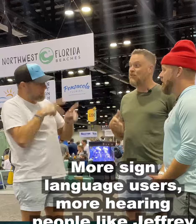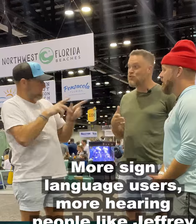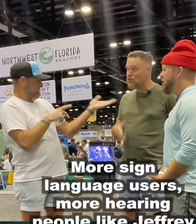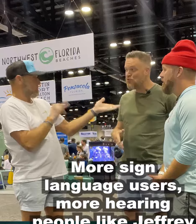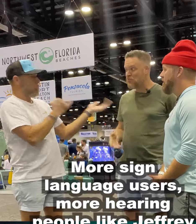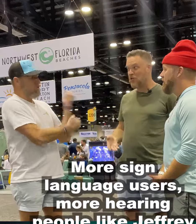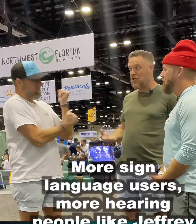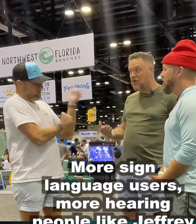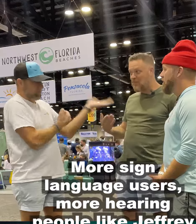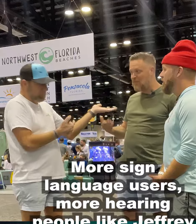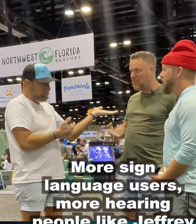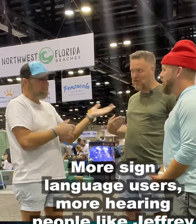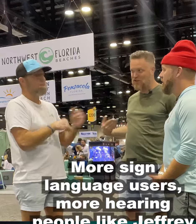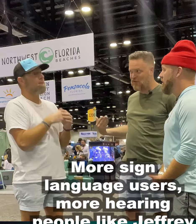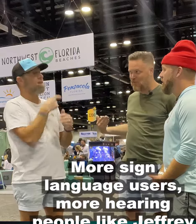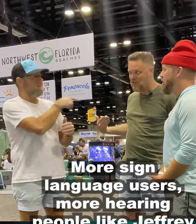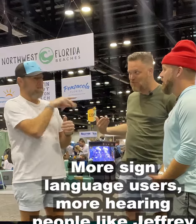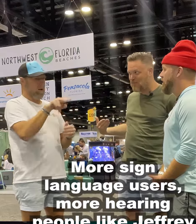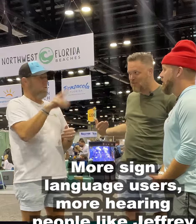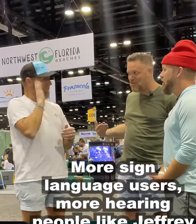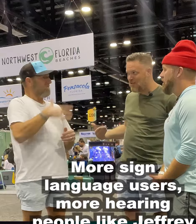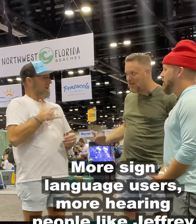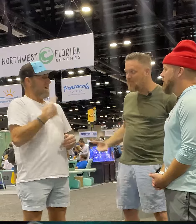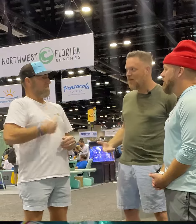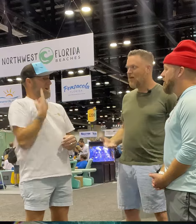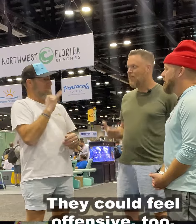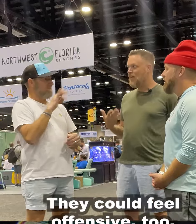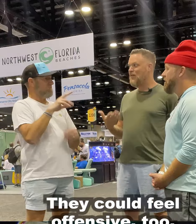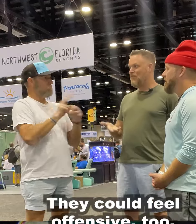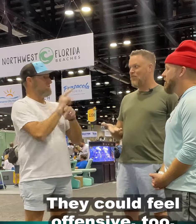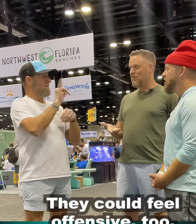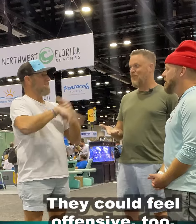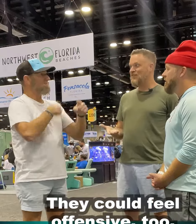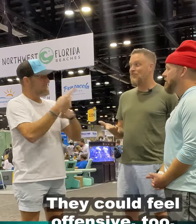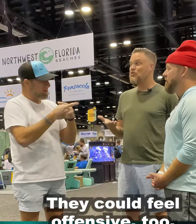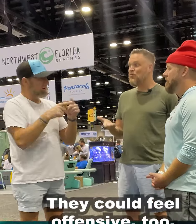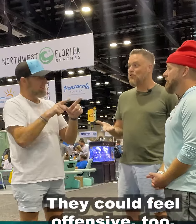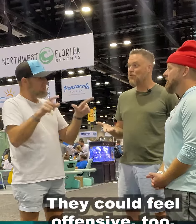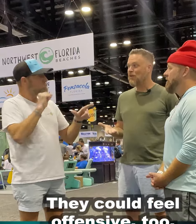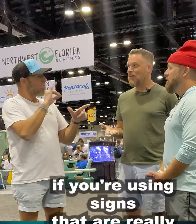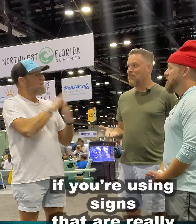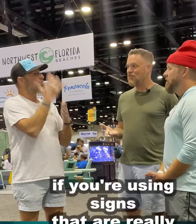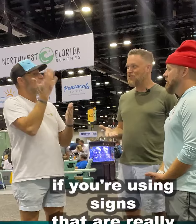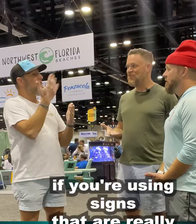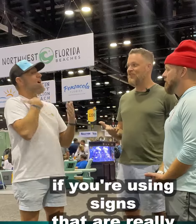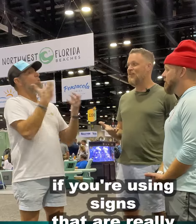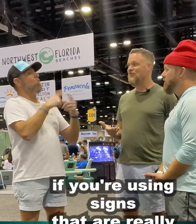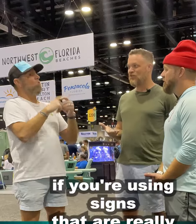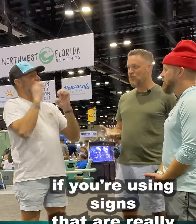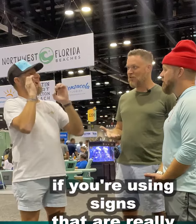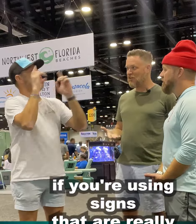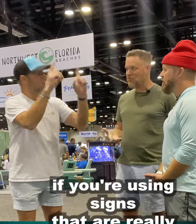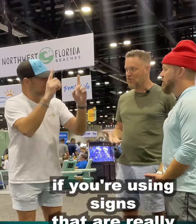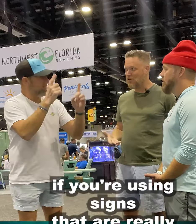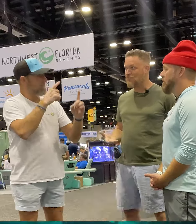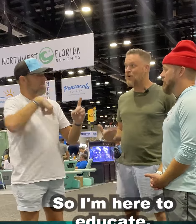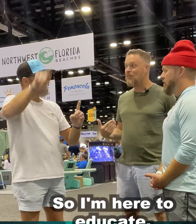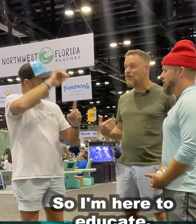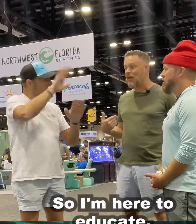language users, more hearing people, like Jeffrey the interpreter today. They can feel offensive too if you're using these signs that are really inappropriate. So I'm here to